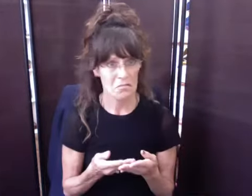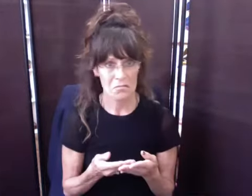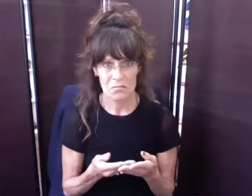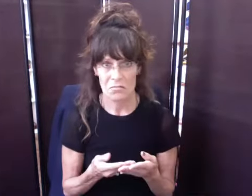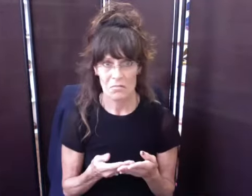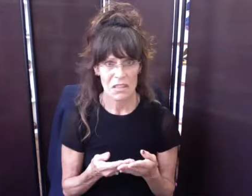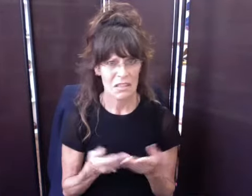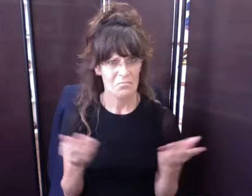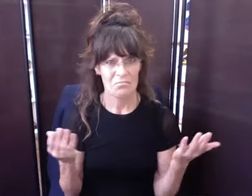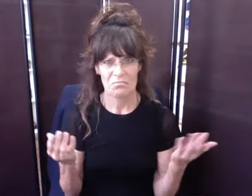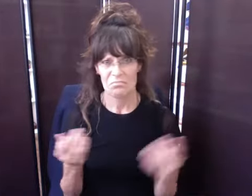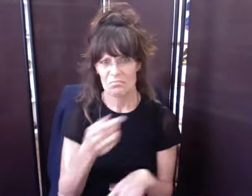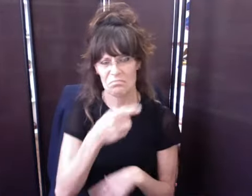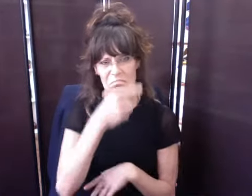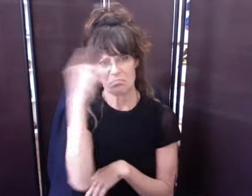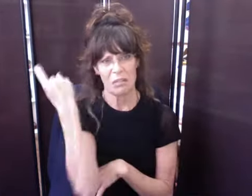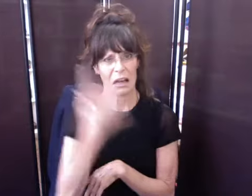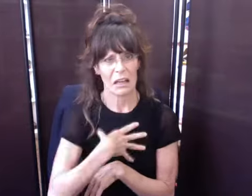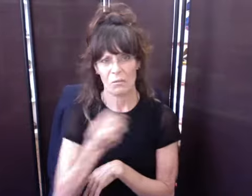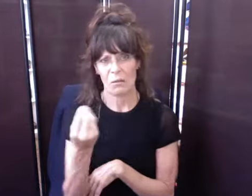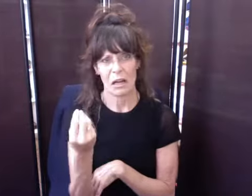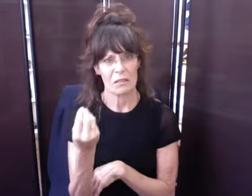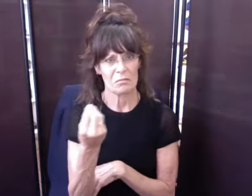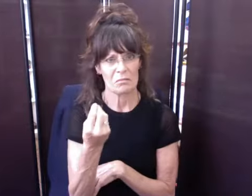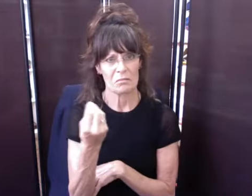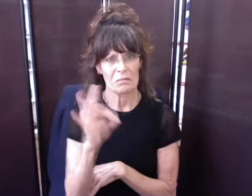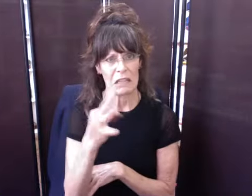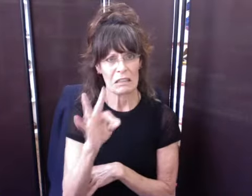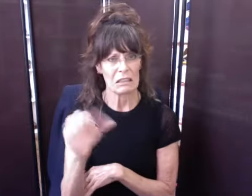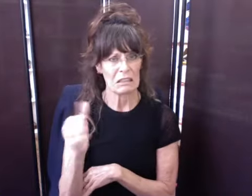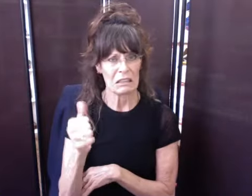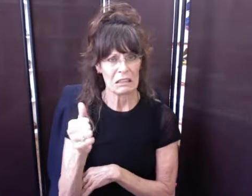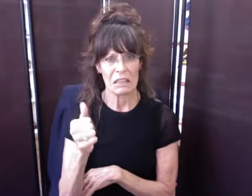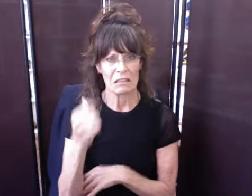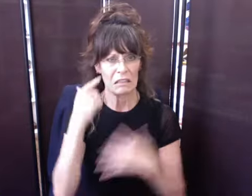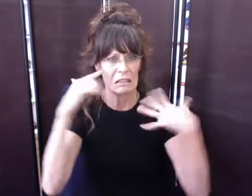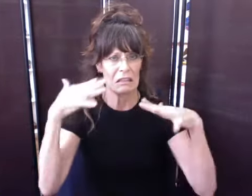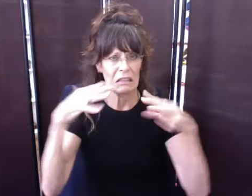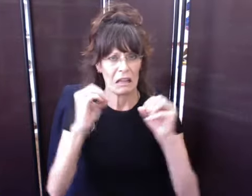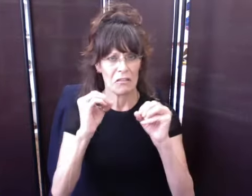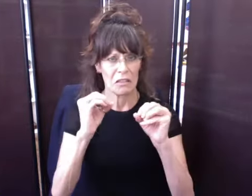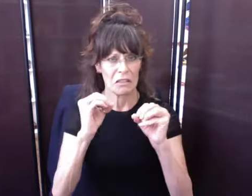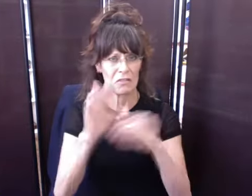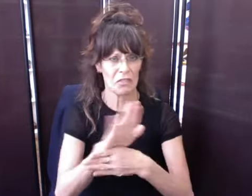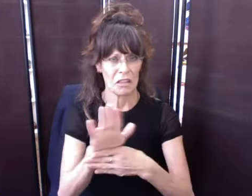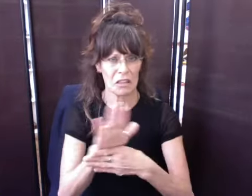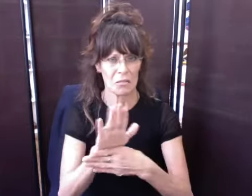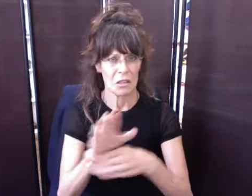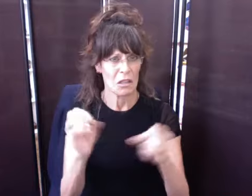white 1910 soundless film, some silent picture. You know, I got no Technicolor, man. I got none of it, you